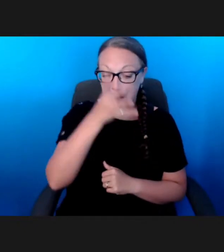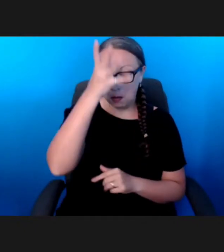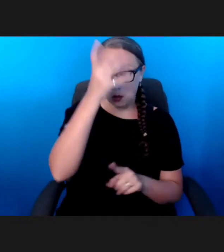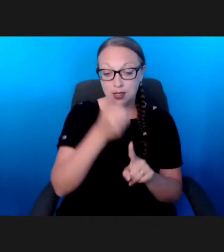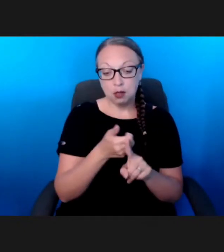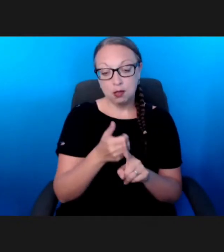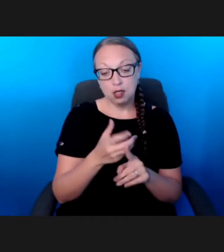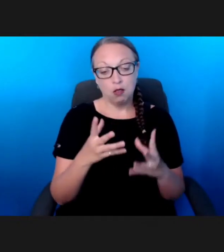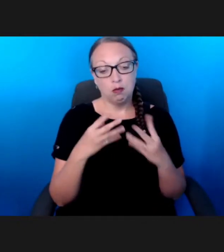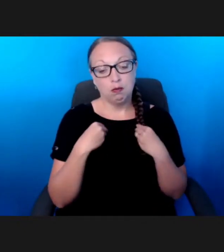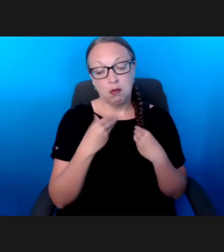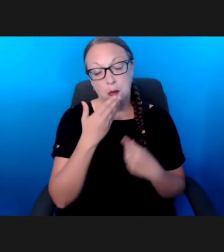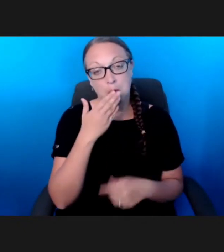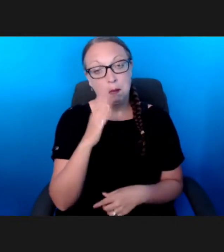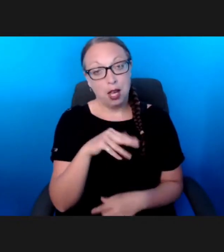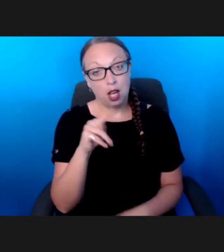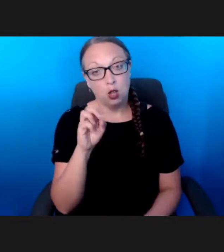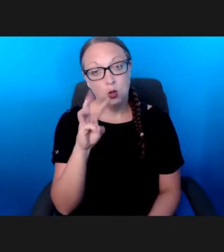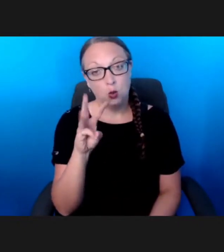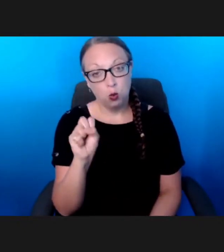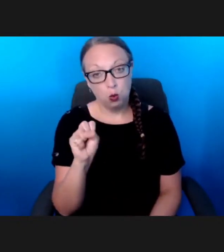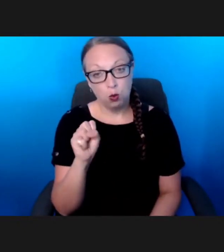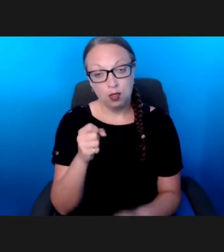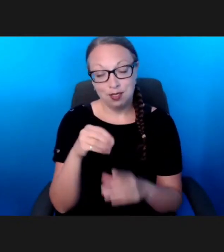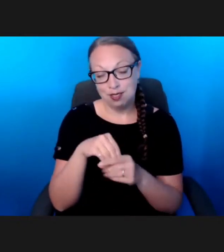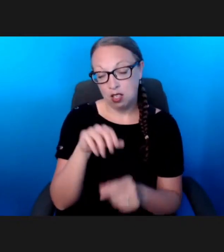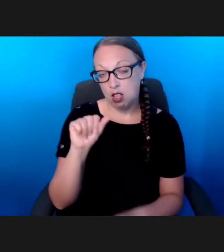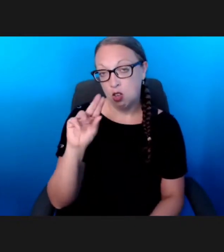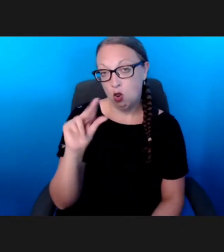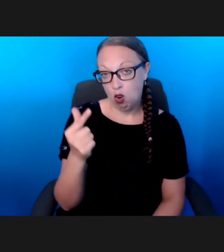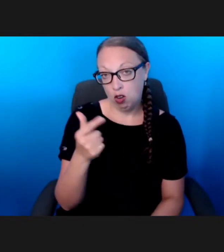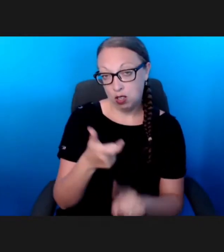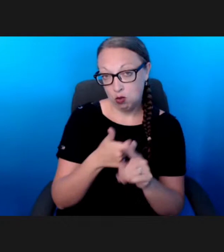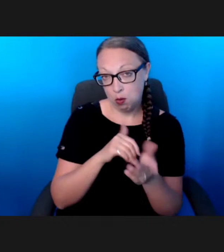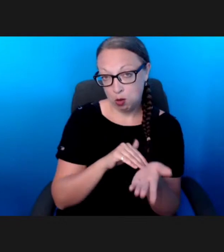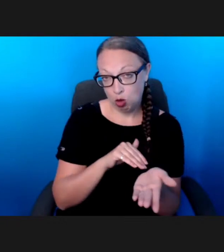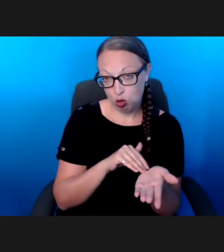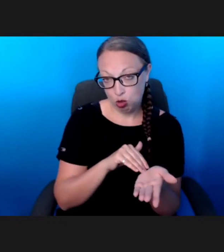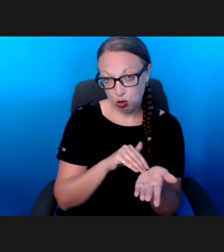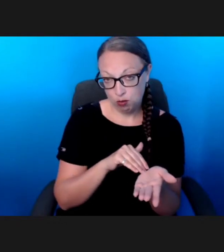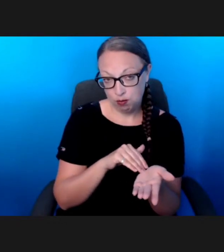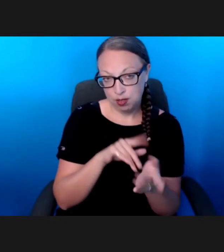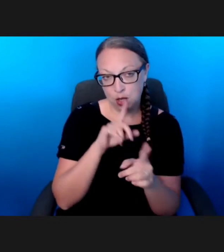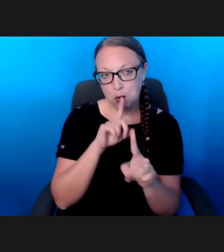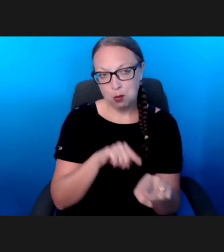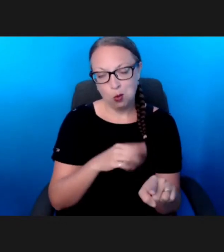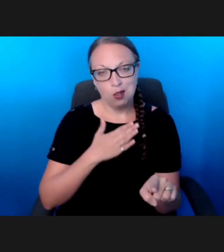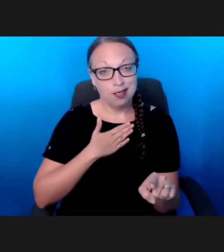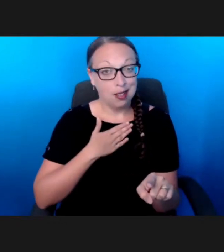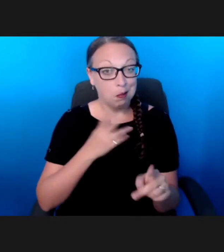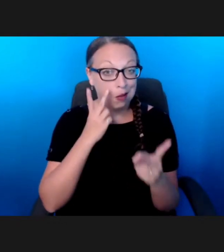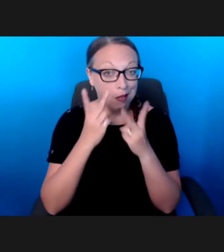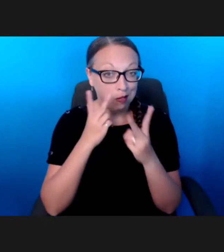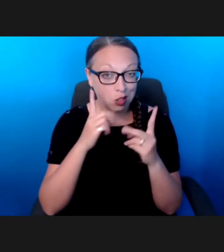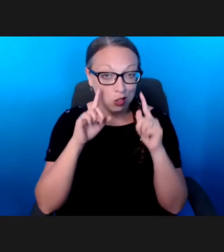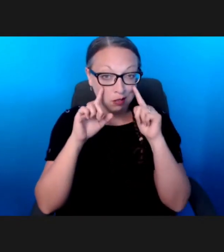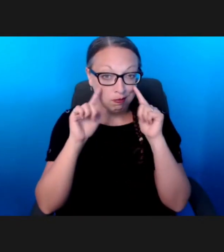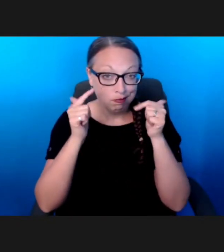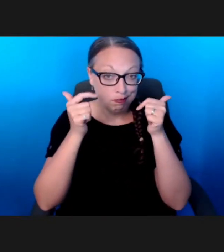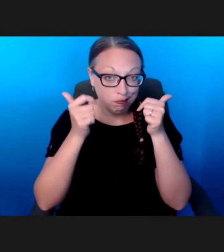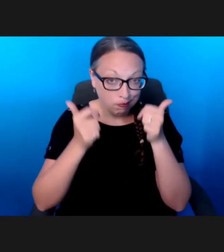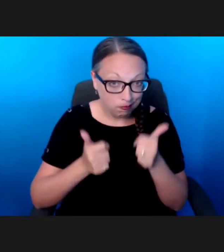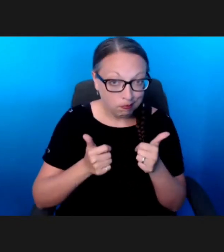bad news in August from Dr. Kasdan. He reported that I had lost more vision in the month since his